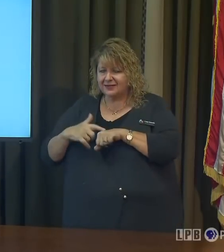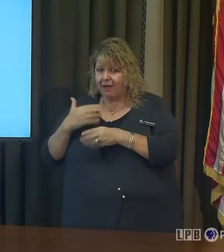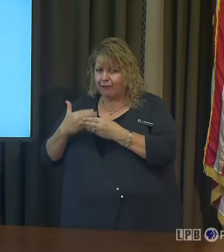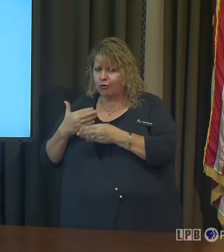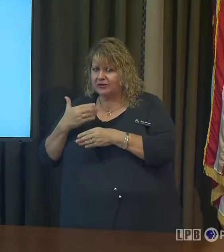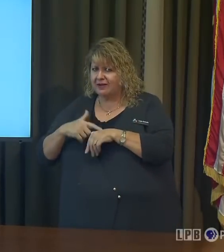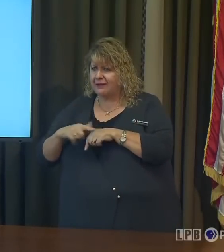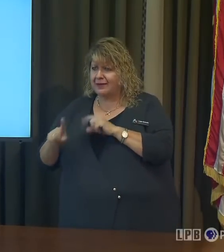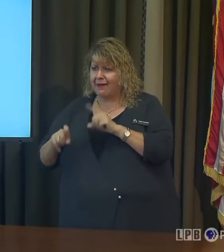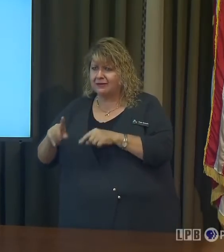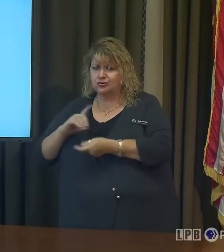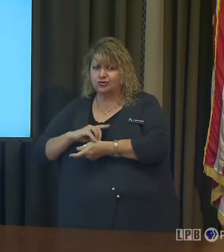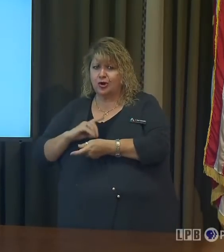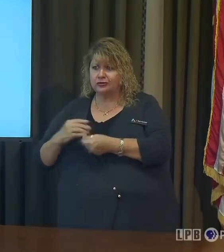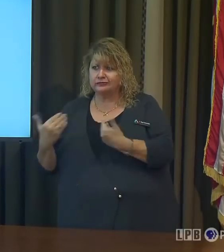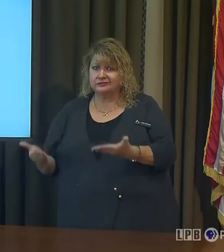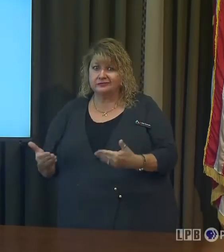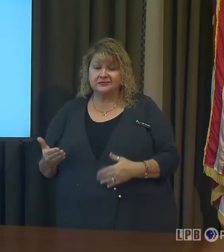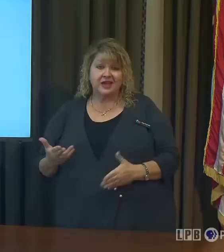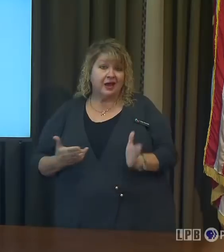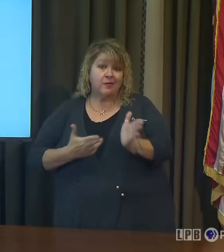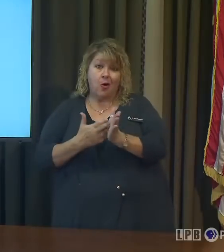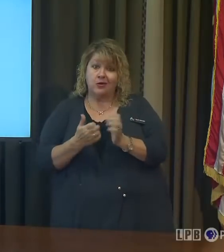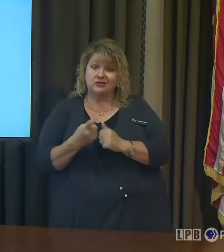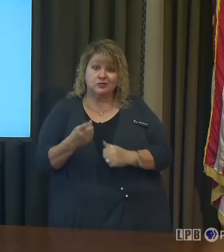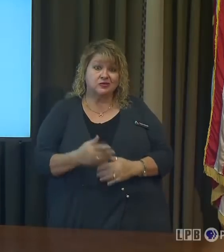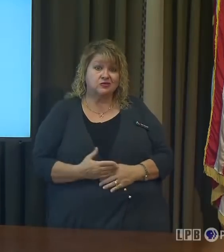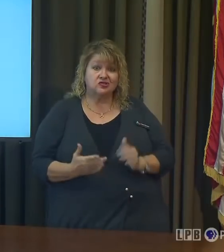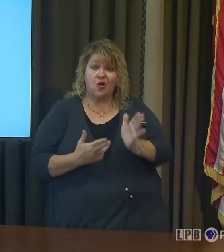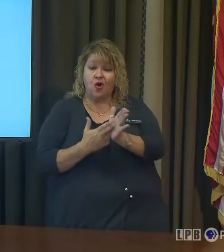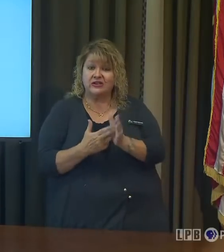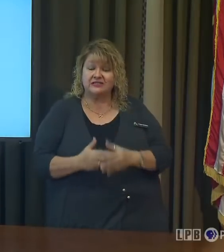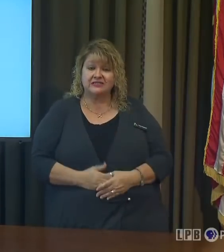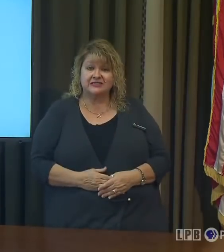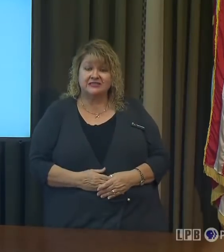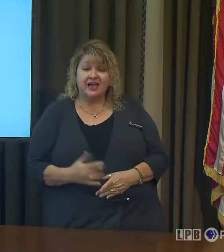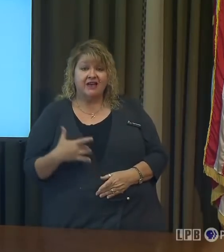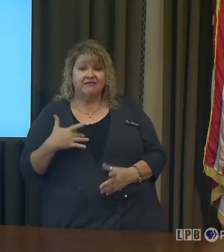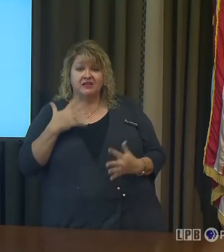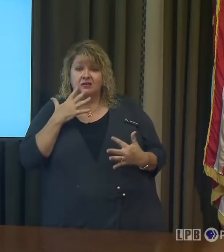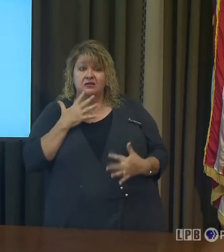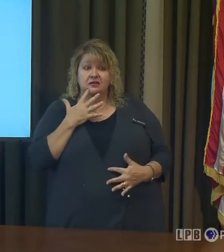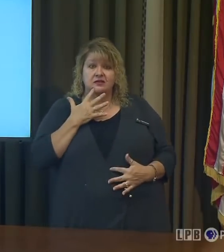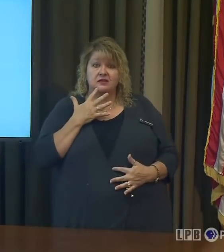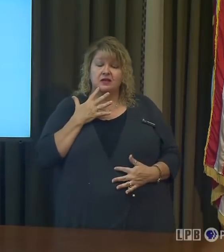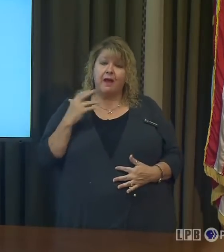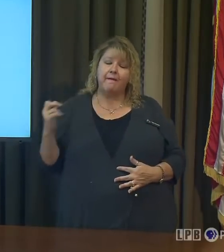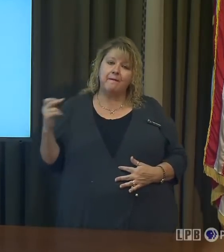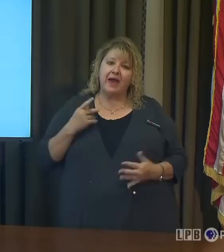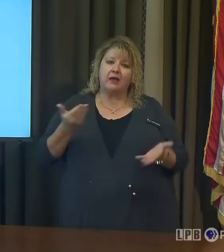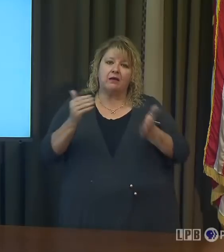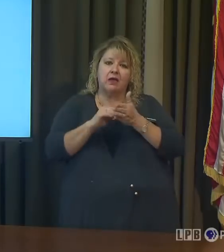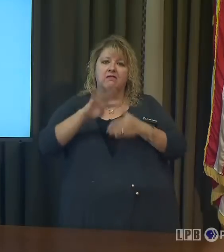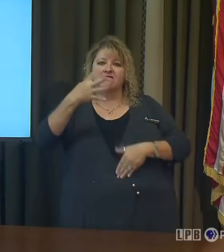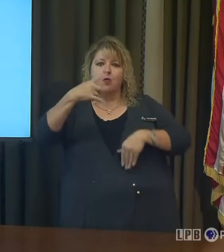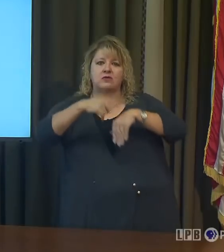completely honest with you. It is discouraging to be back in this situation